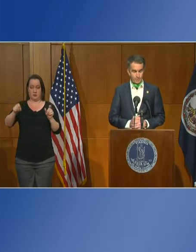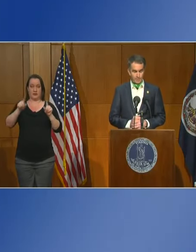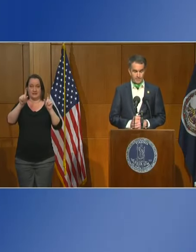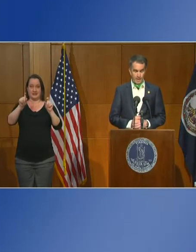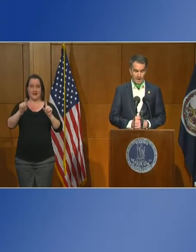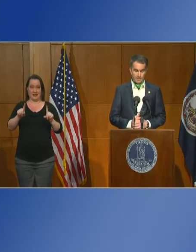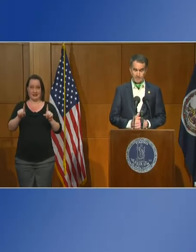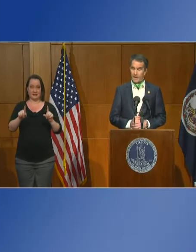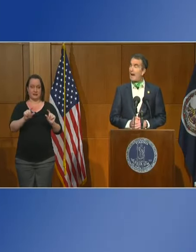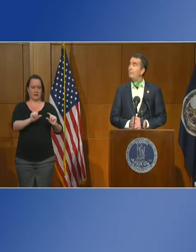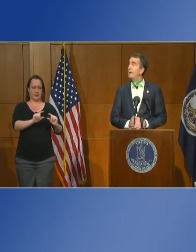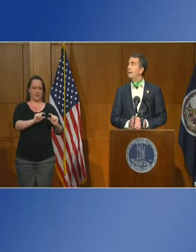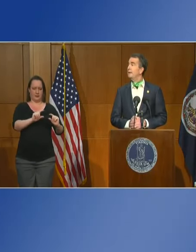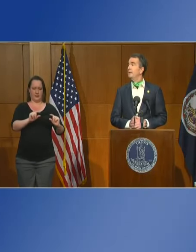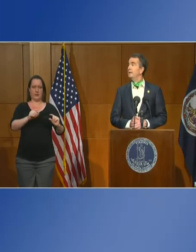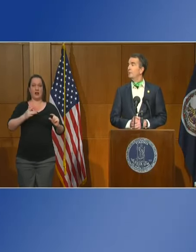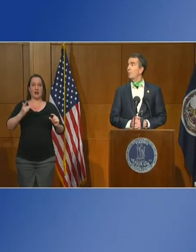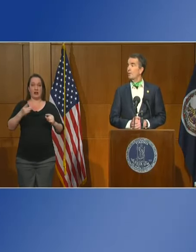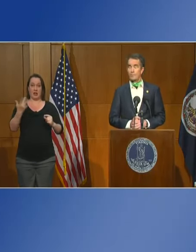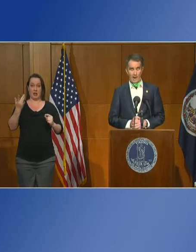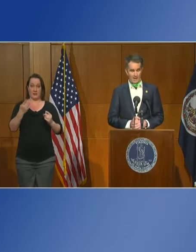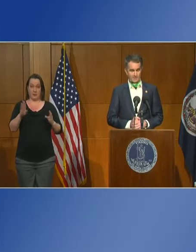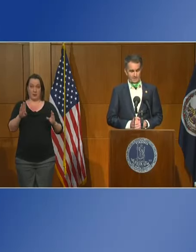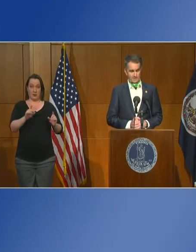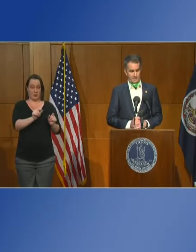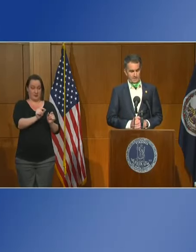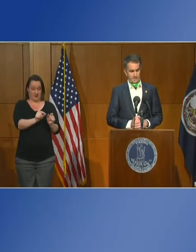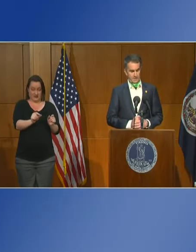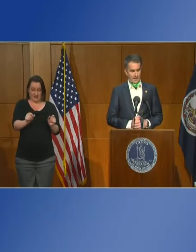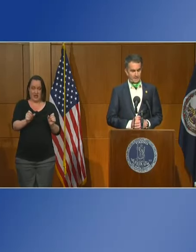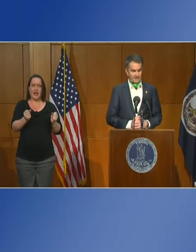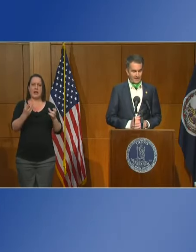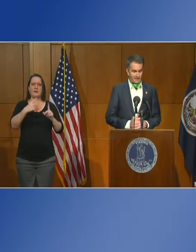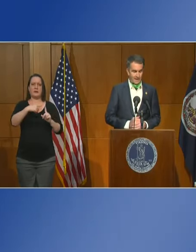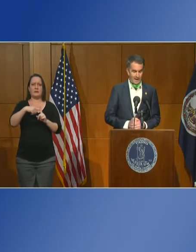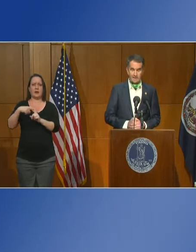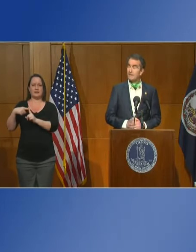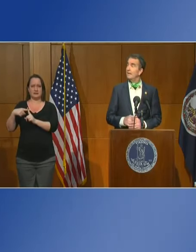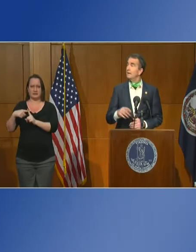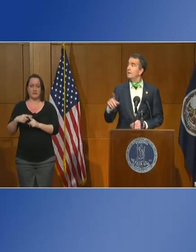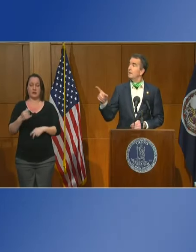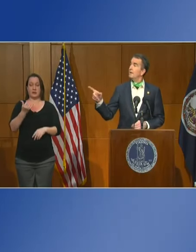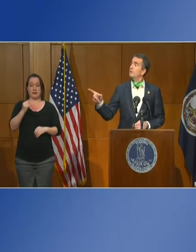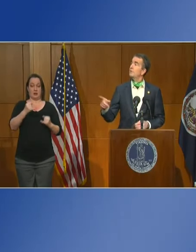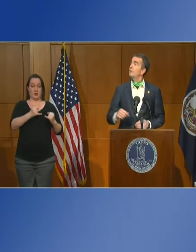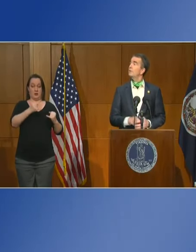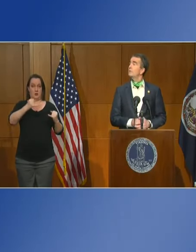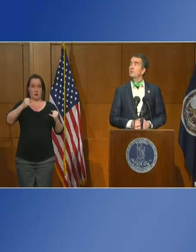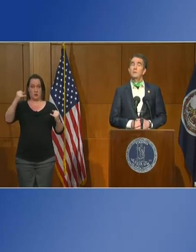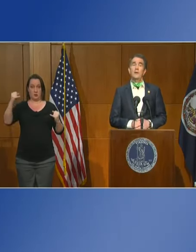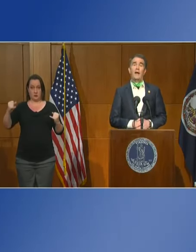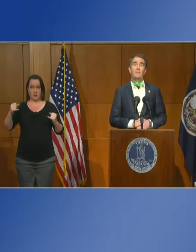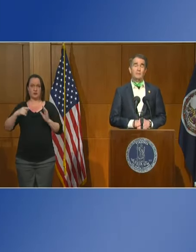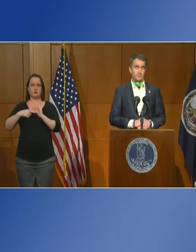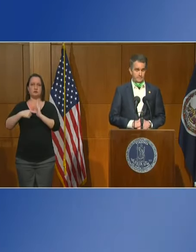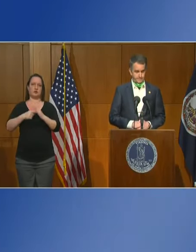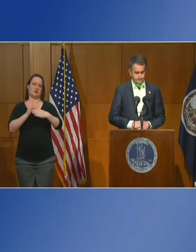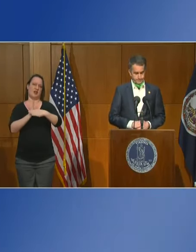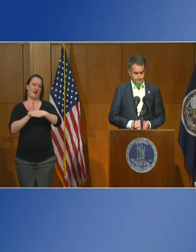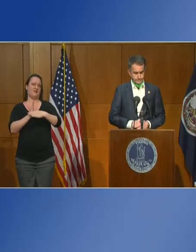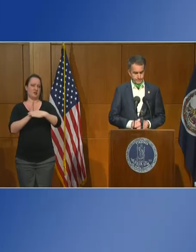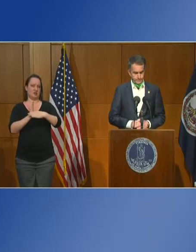light blue at the bottom is how many were positive. And the yellow line, again, shows the